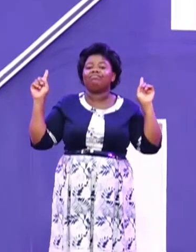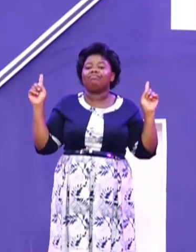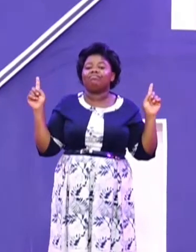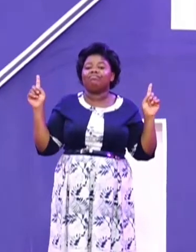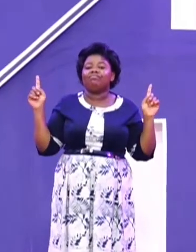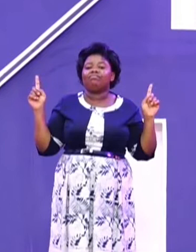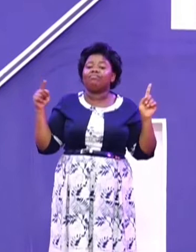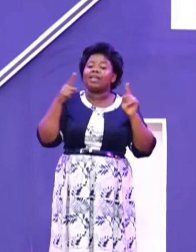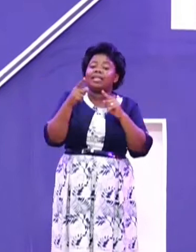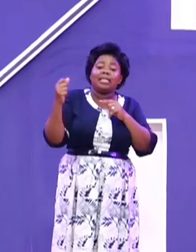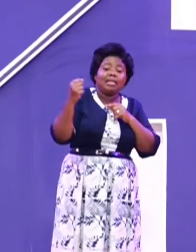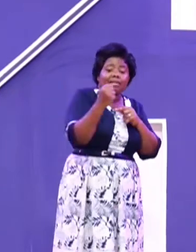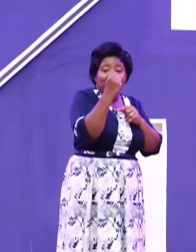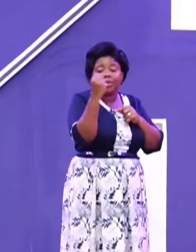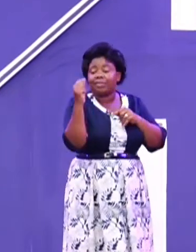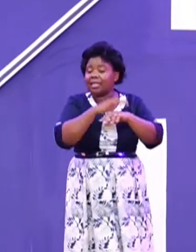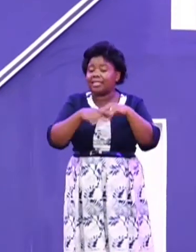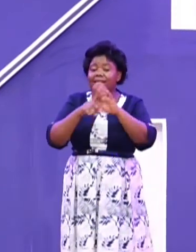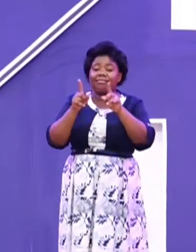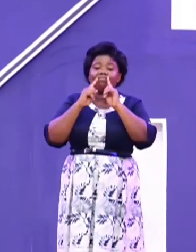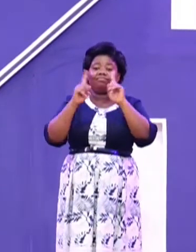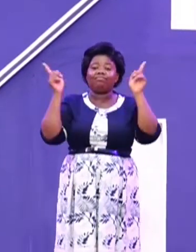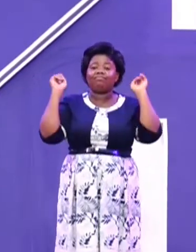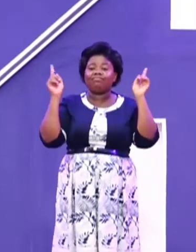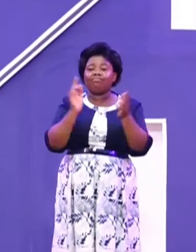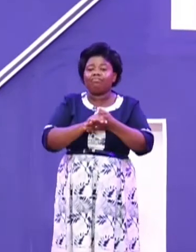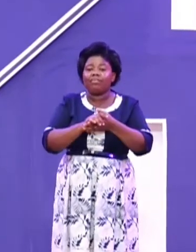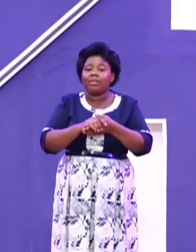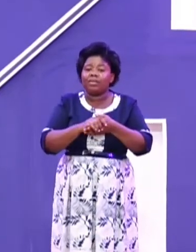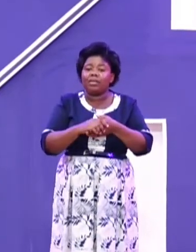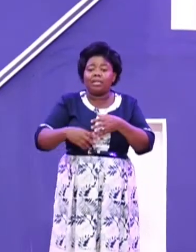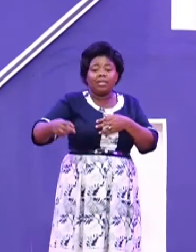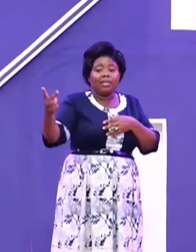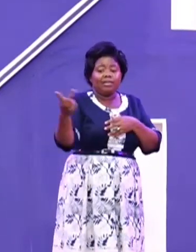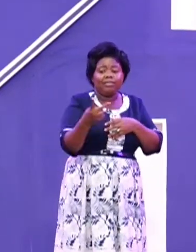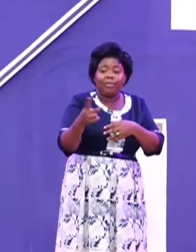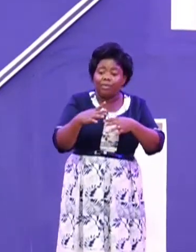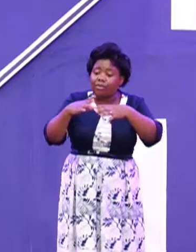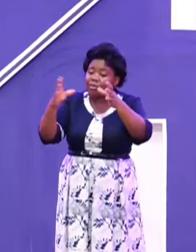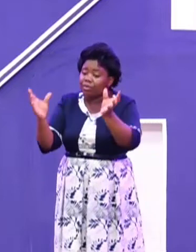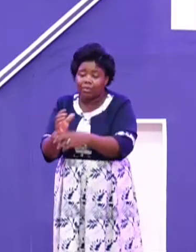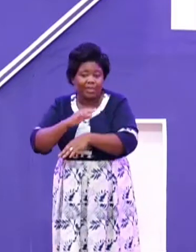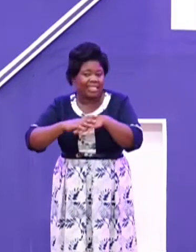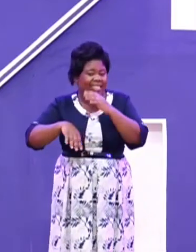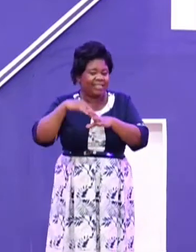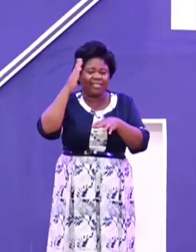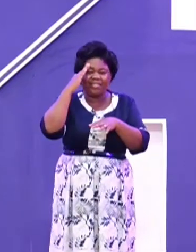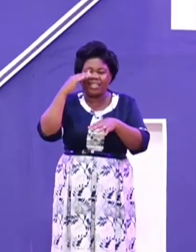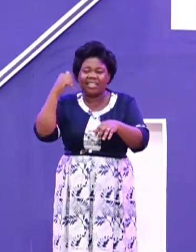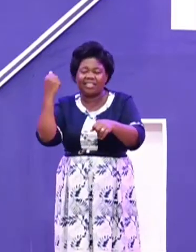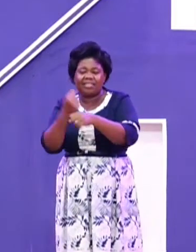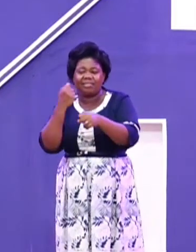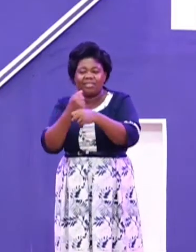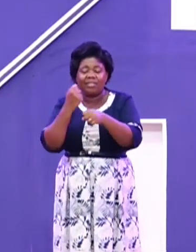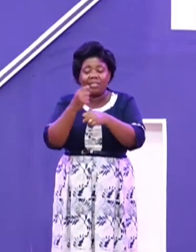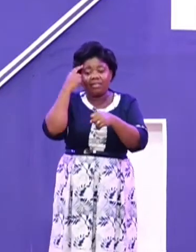He moves unannounced. Ajanga talanze. Groups on bite zimanyi tizidinga na Yesu. Both groups don't know they're dealing with Jesus.